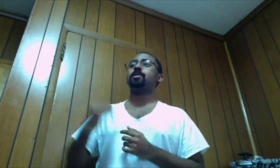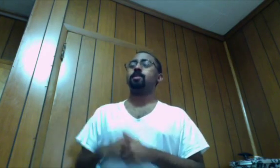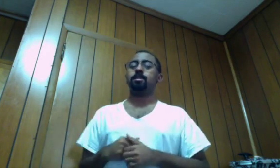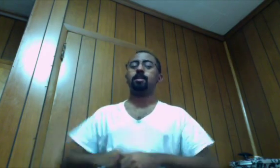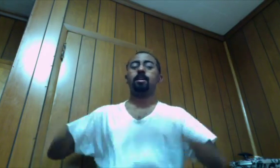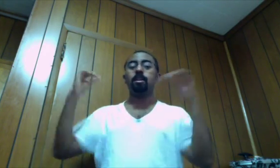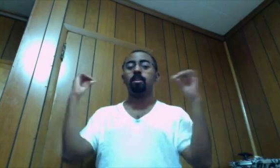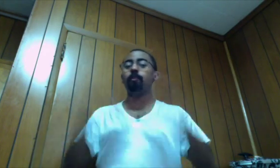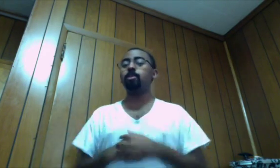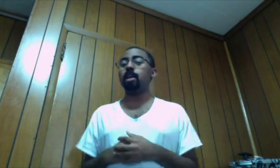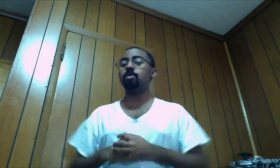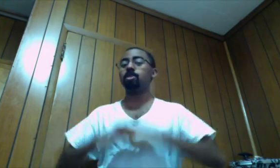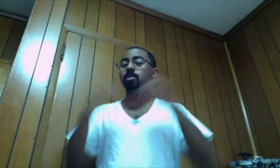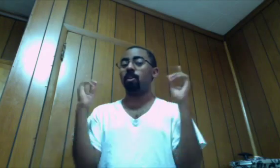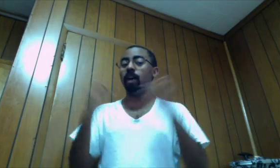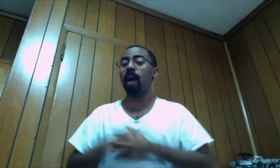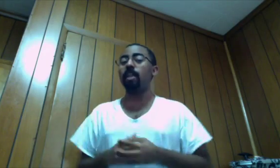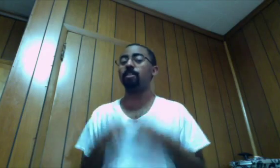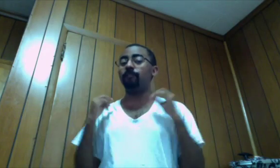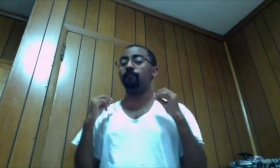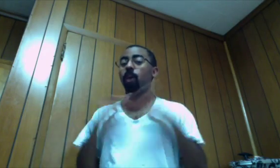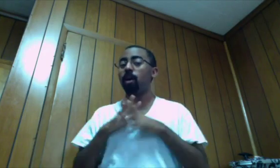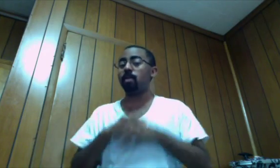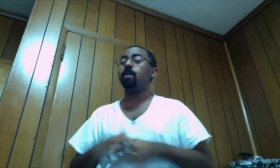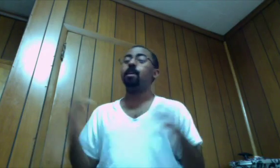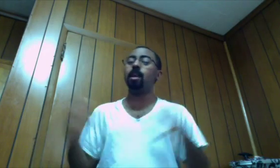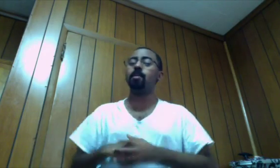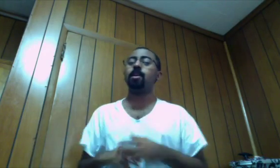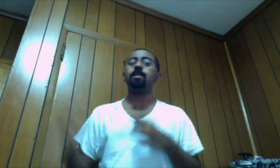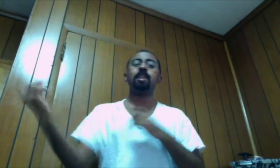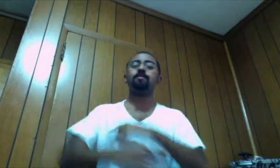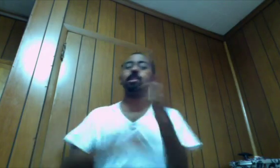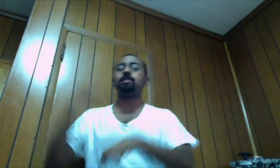actresses. Their voice actresses are hot as fuck. Anyway,